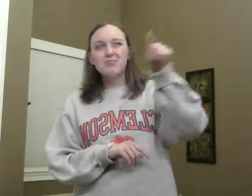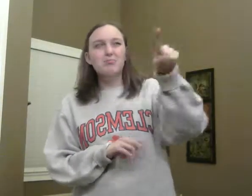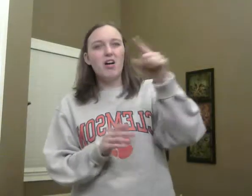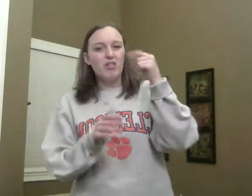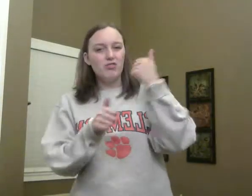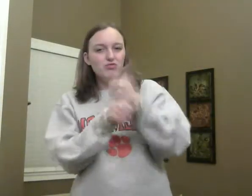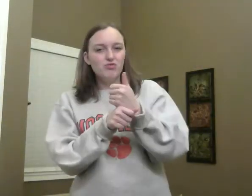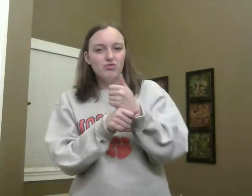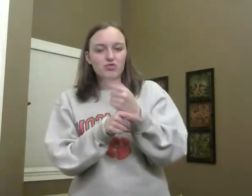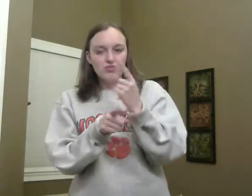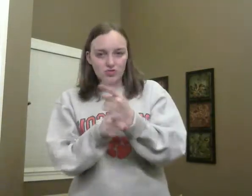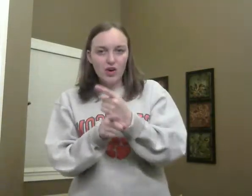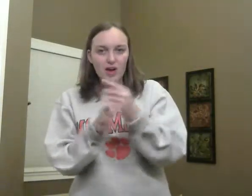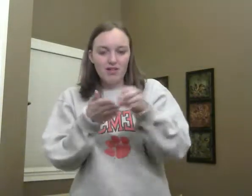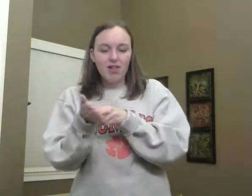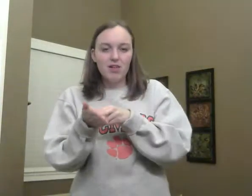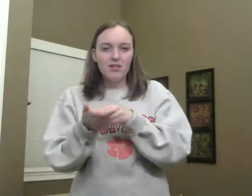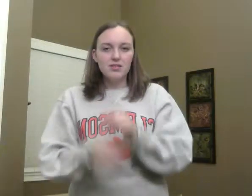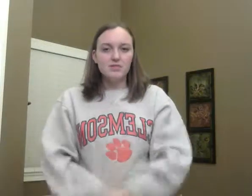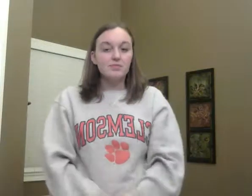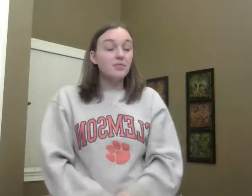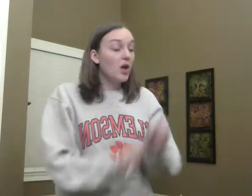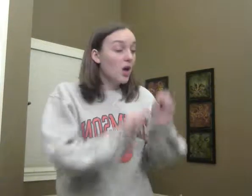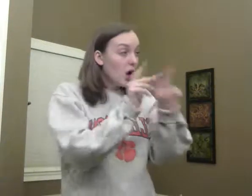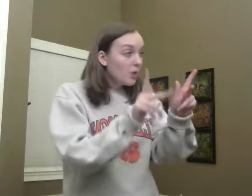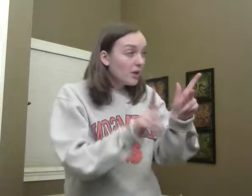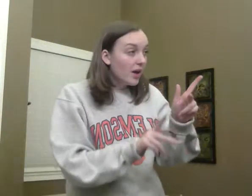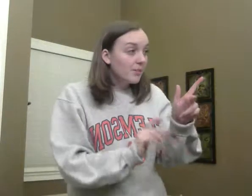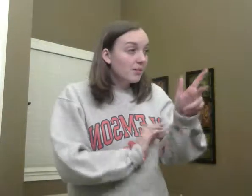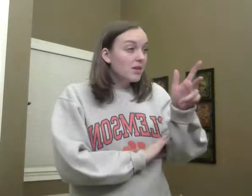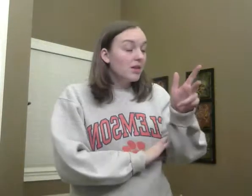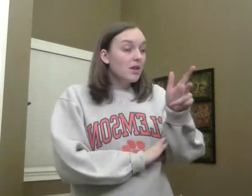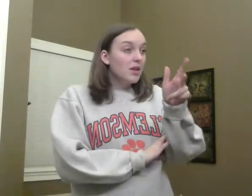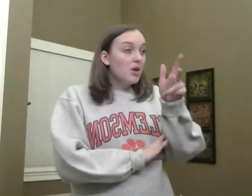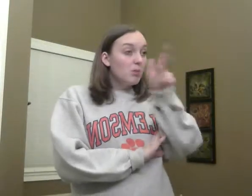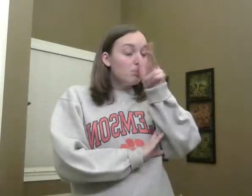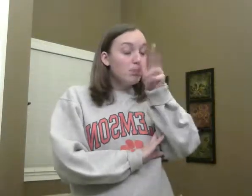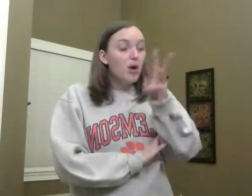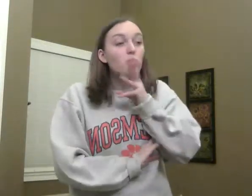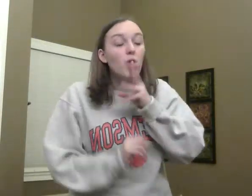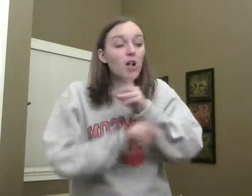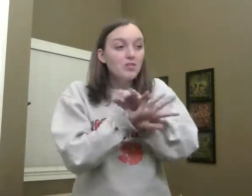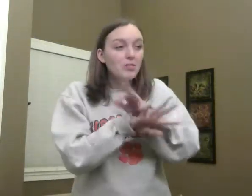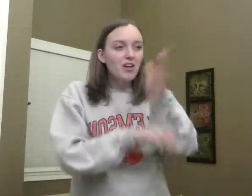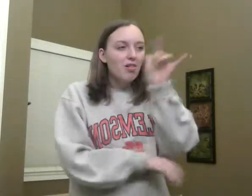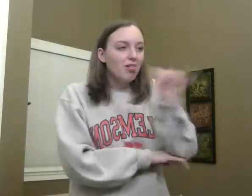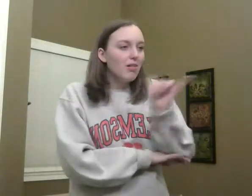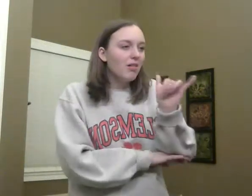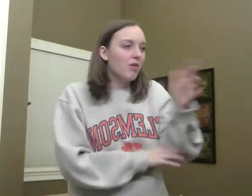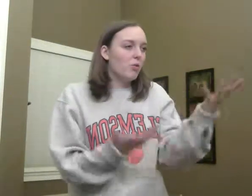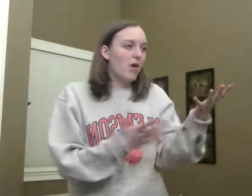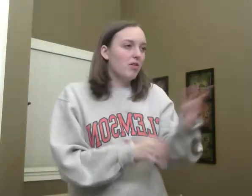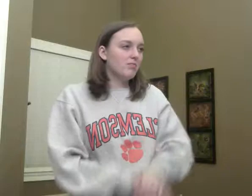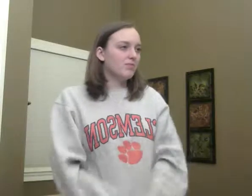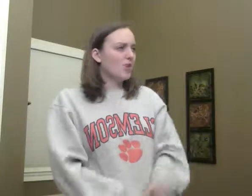section. Here we go. Which insect does a water strider resemble? Hudson, can you tell me where you found that answer? Paragraph 2, sentence